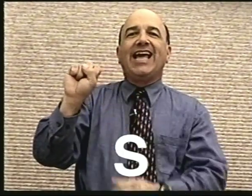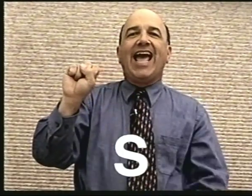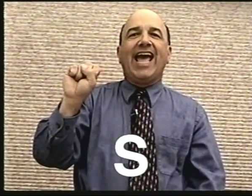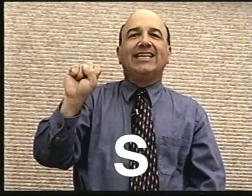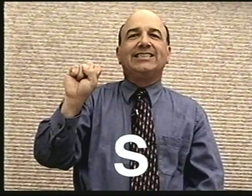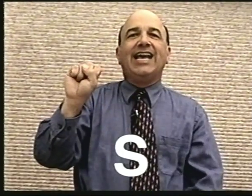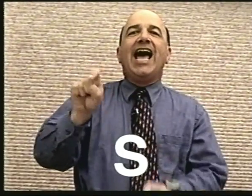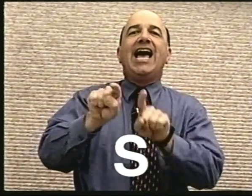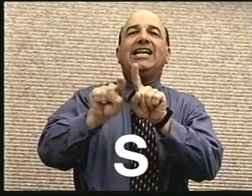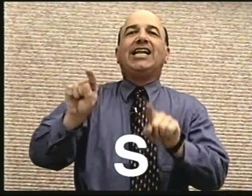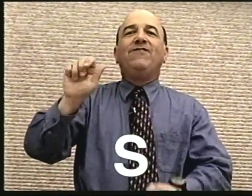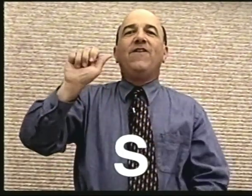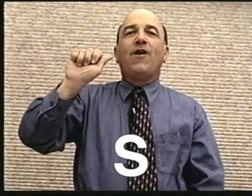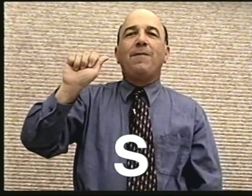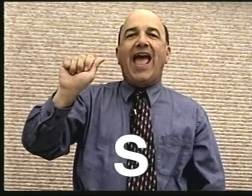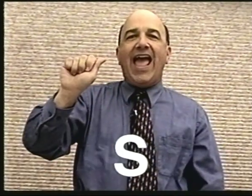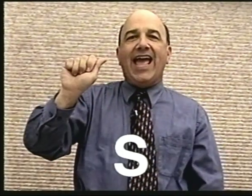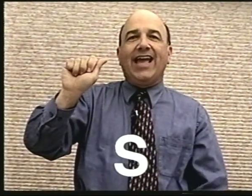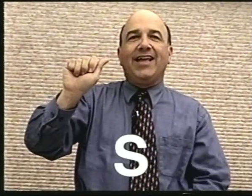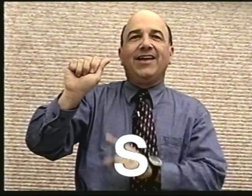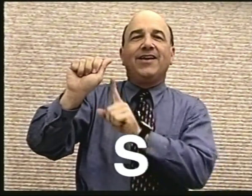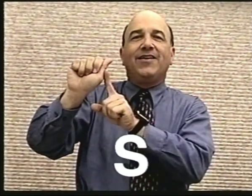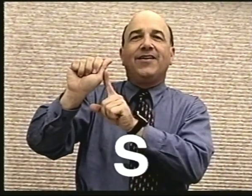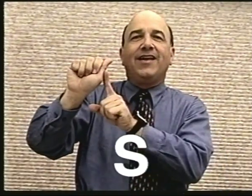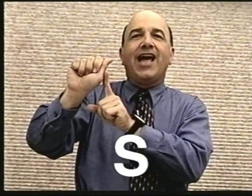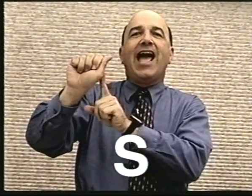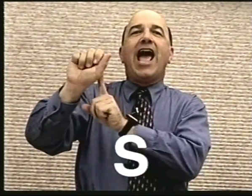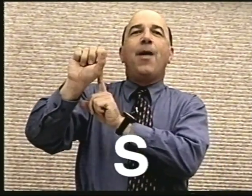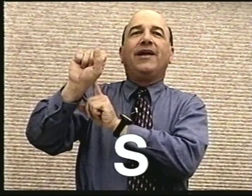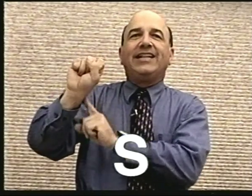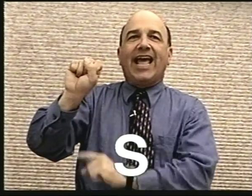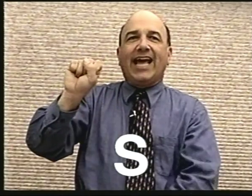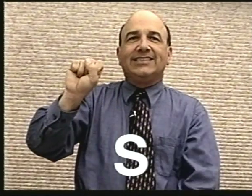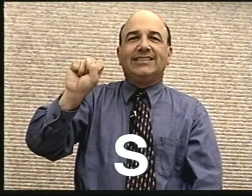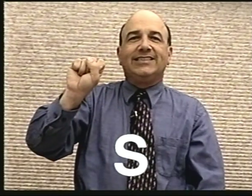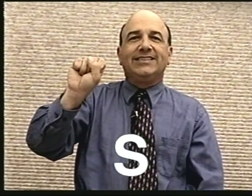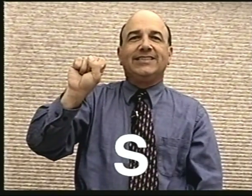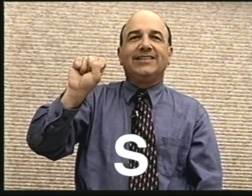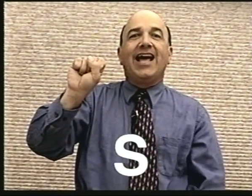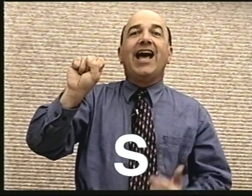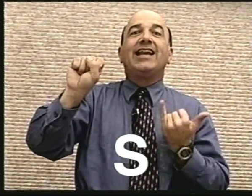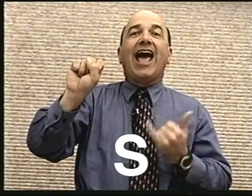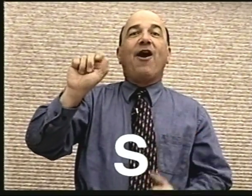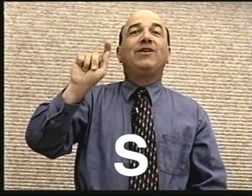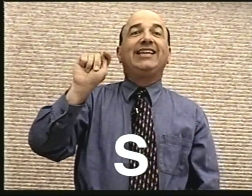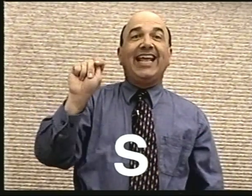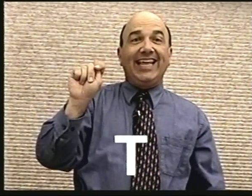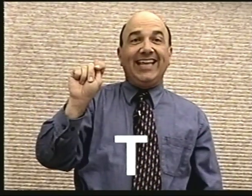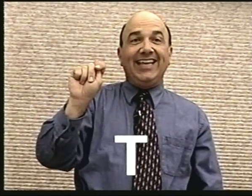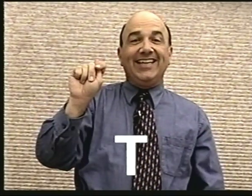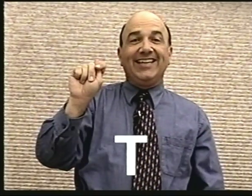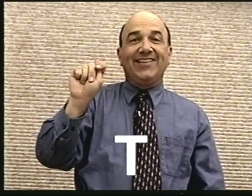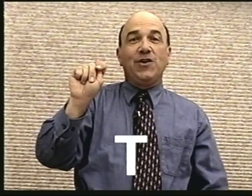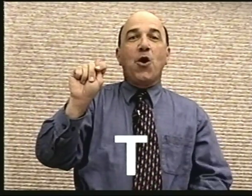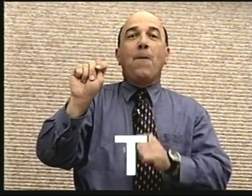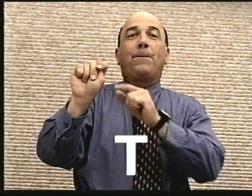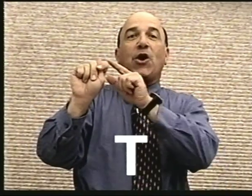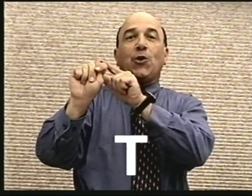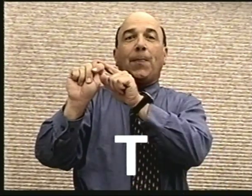S. It's different from A and then S. Now T, put your